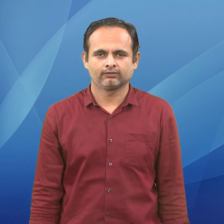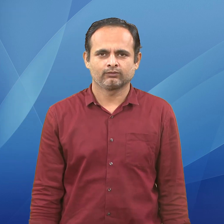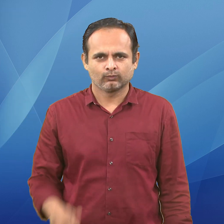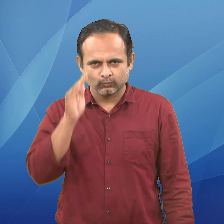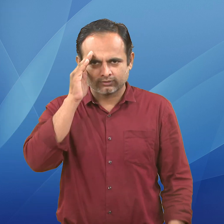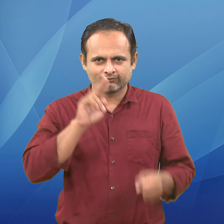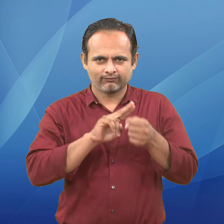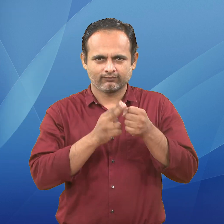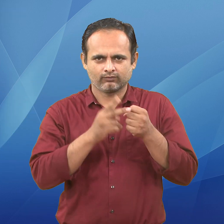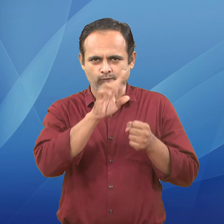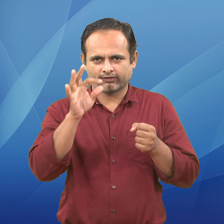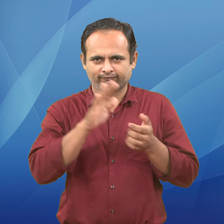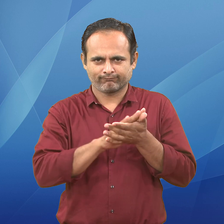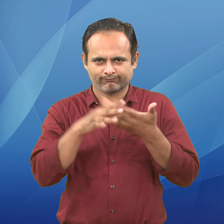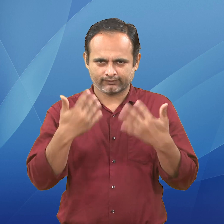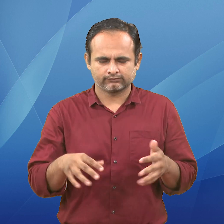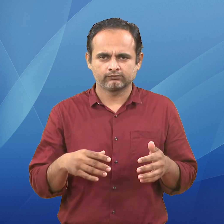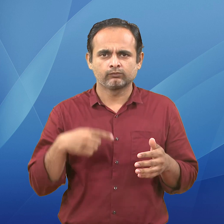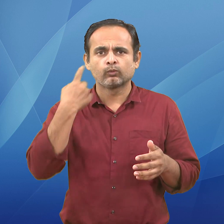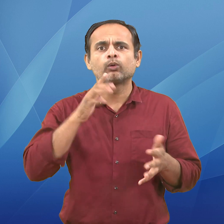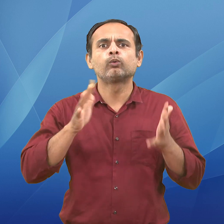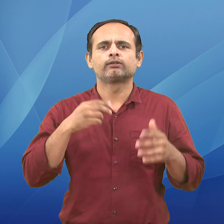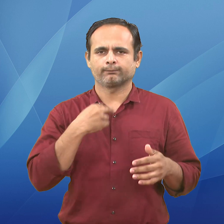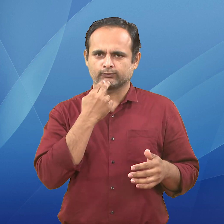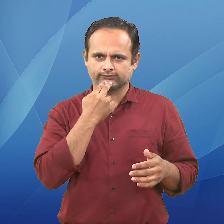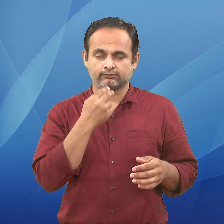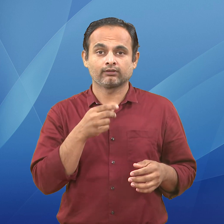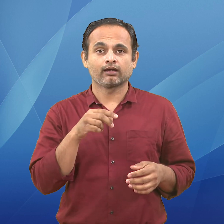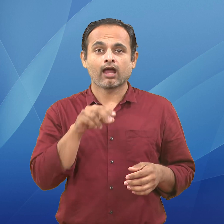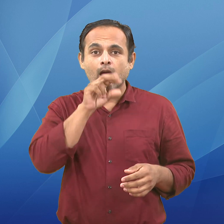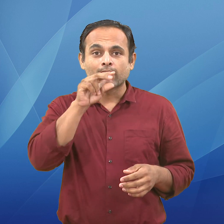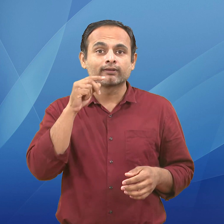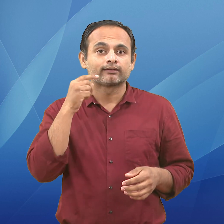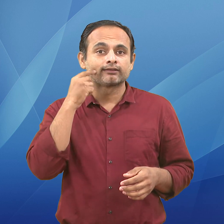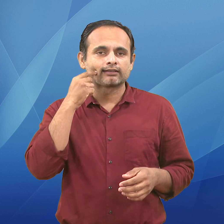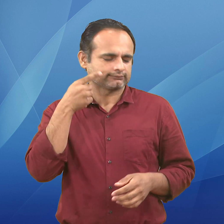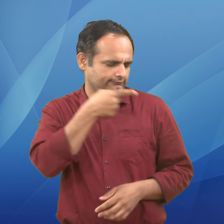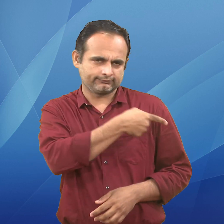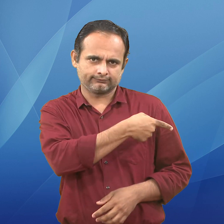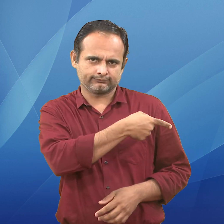With this news, we come to the end of NISH News Weekly broadcast. I am Mohsin Dosani, ISL faculty, signing the news for